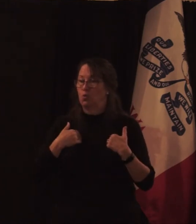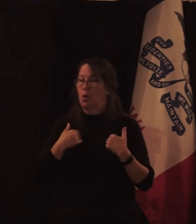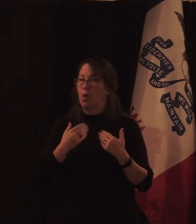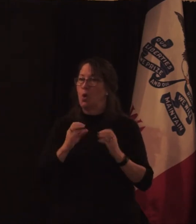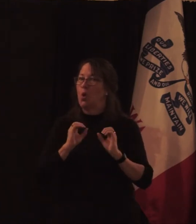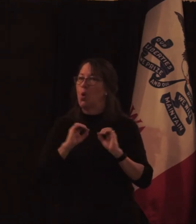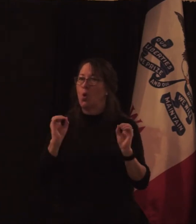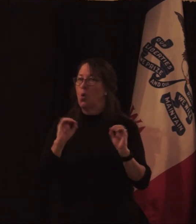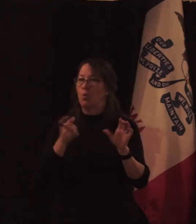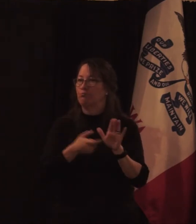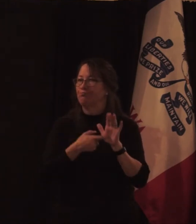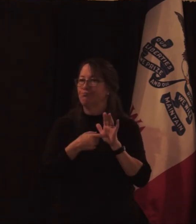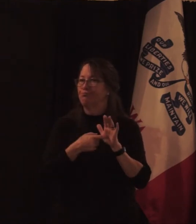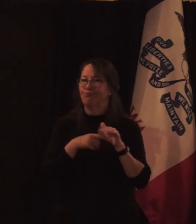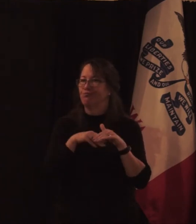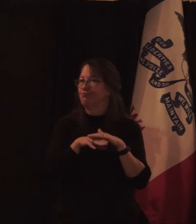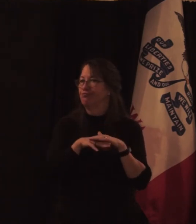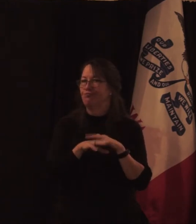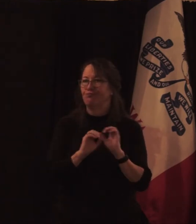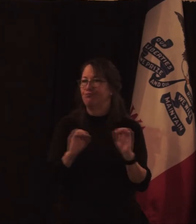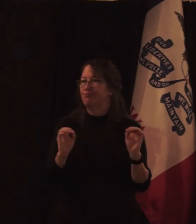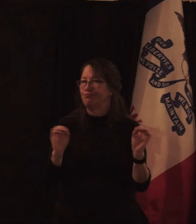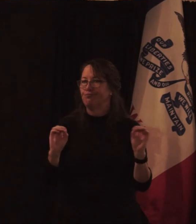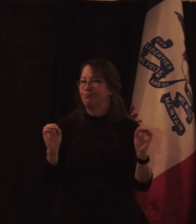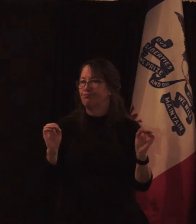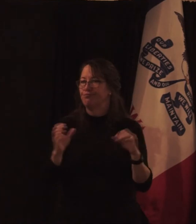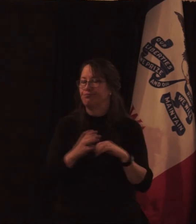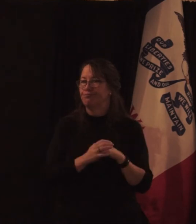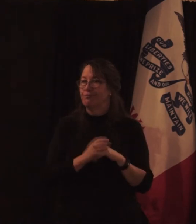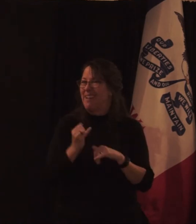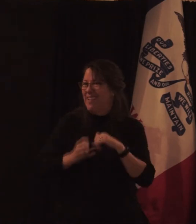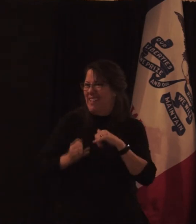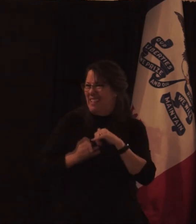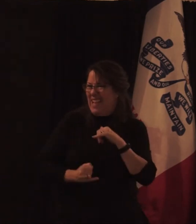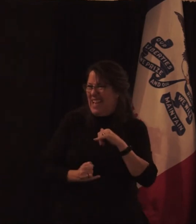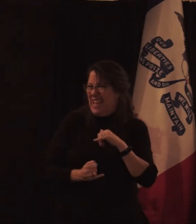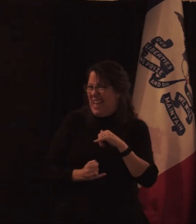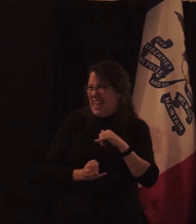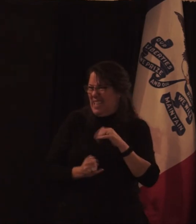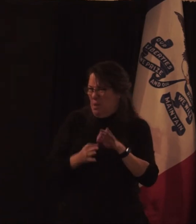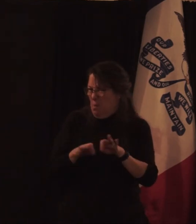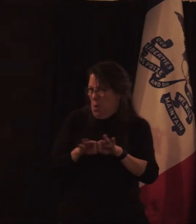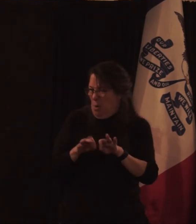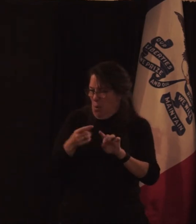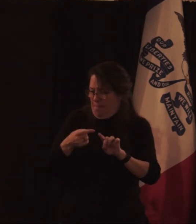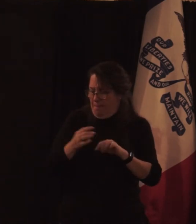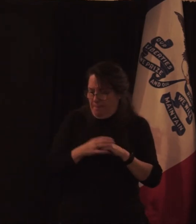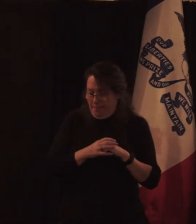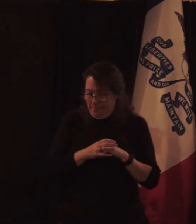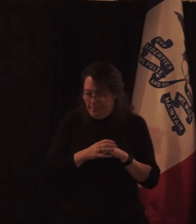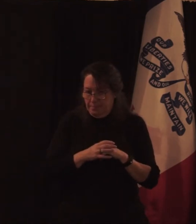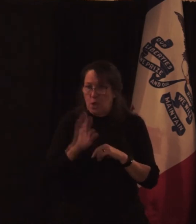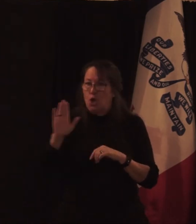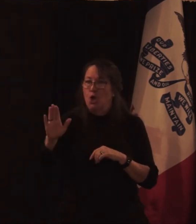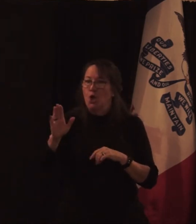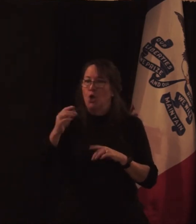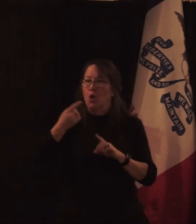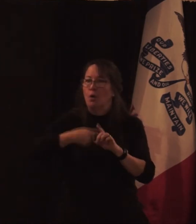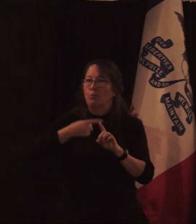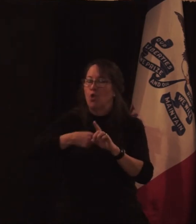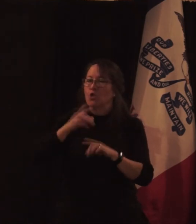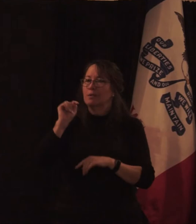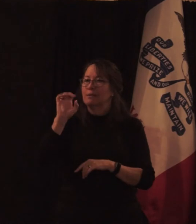There's no requirement for accessibility. And the last big one is this. How about your mortgage